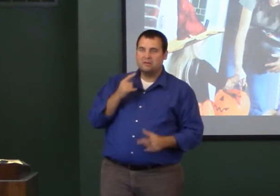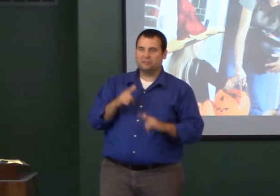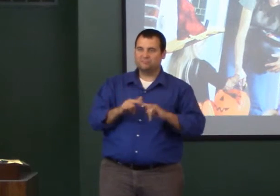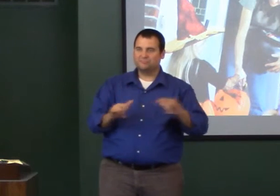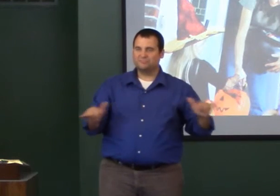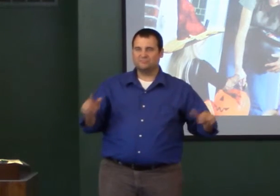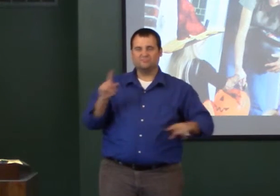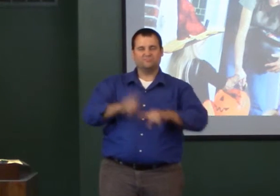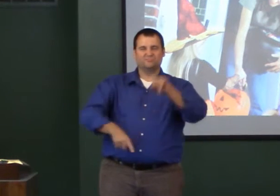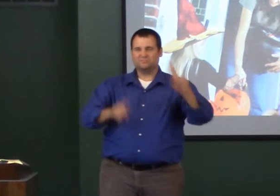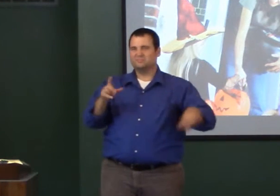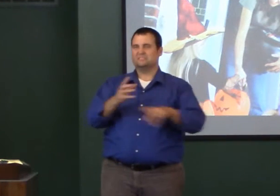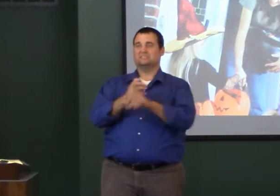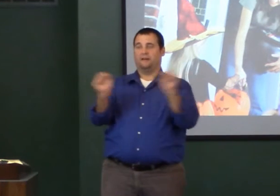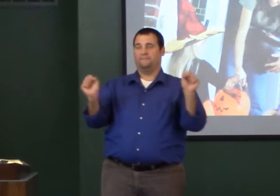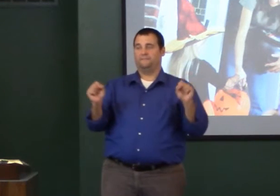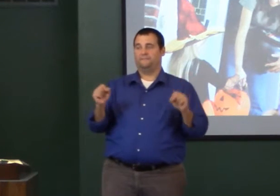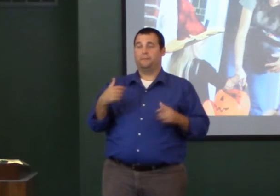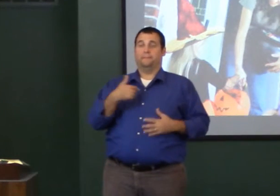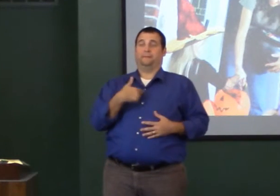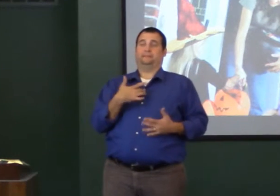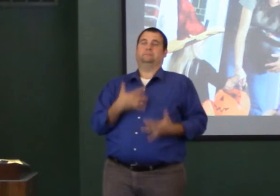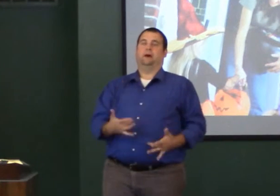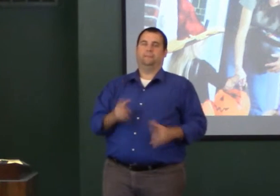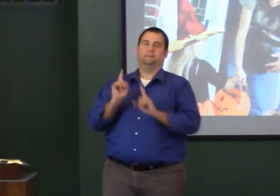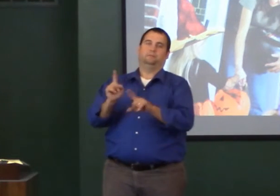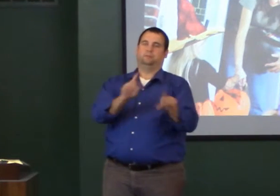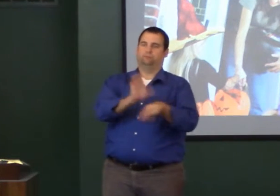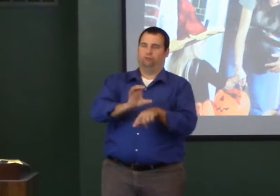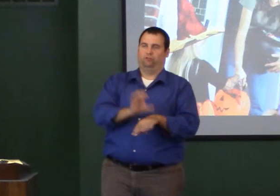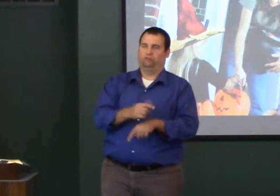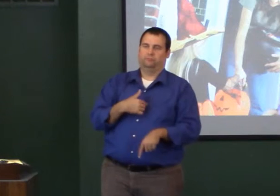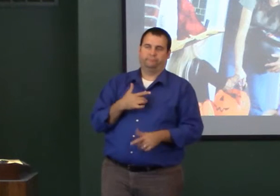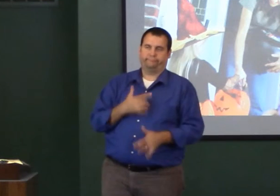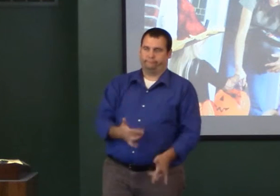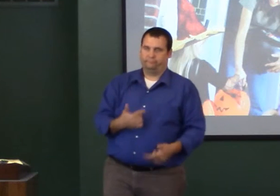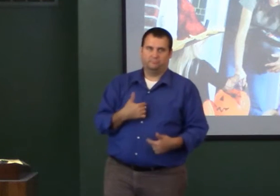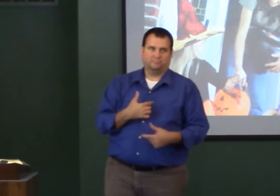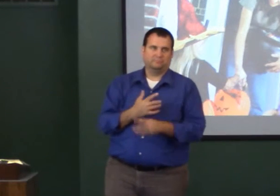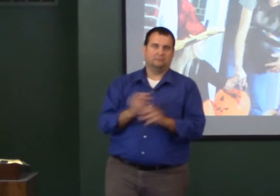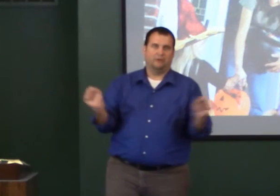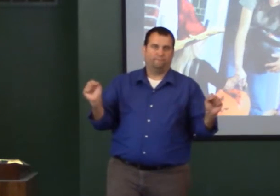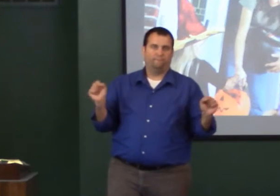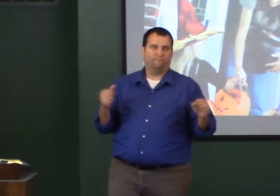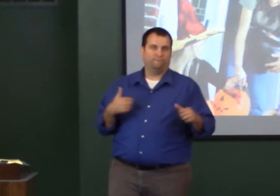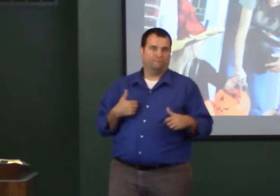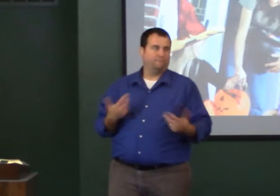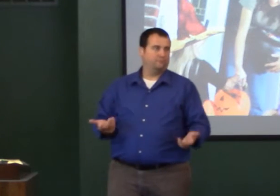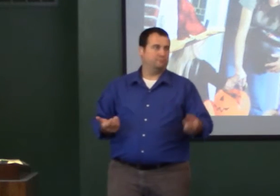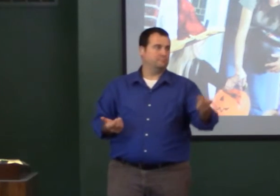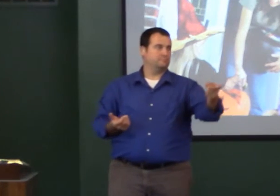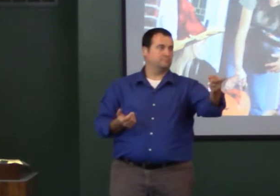and then they give candy. You know, that is safe. I prefer going there because it's